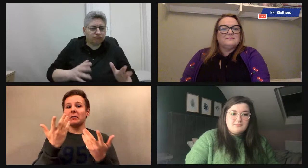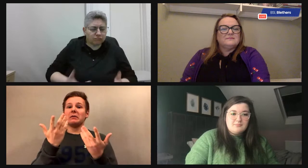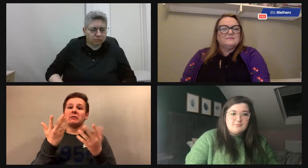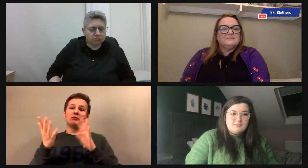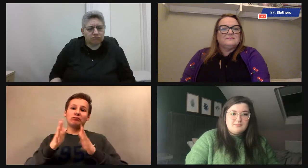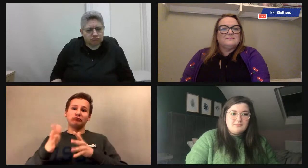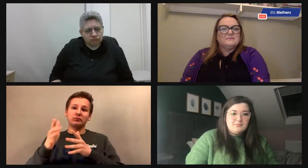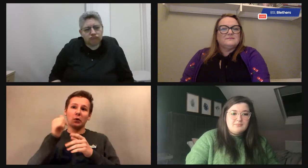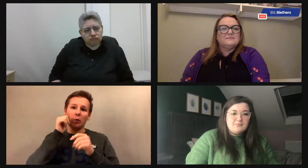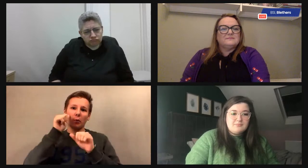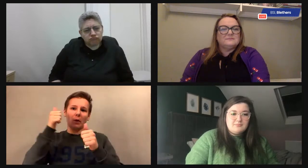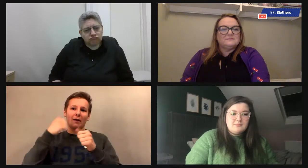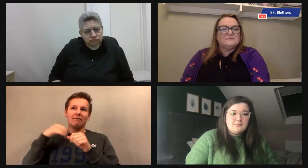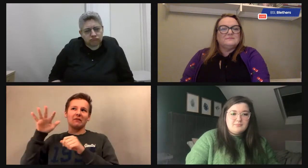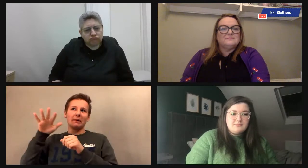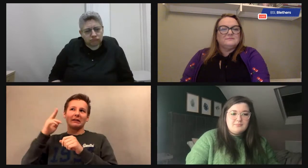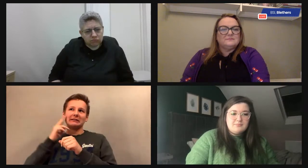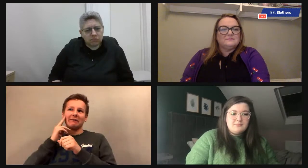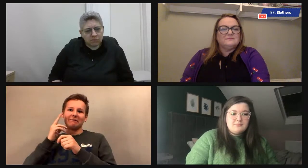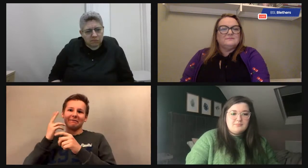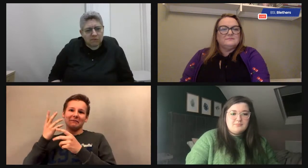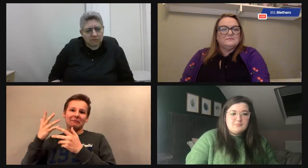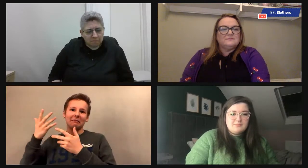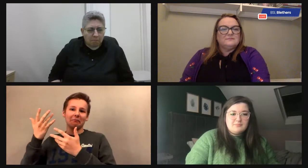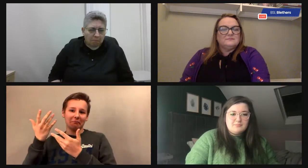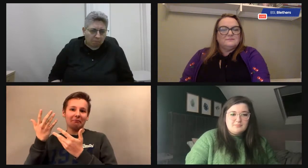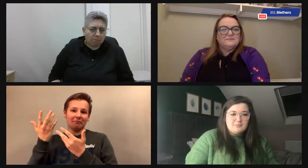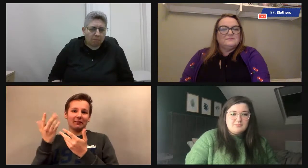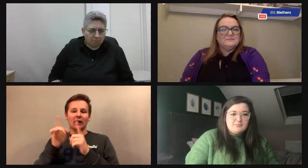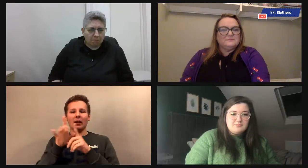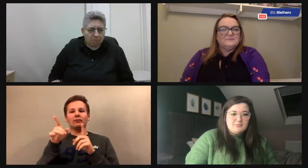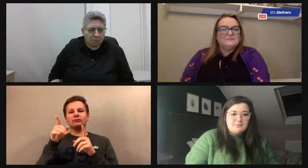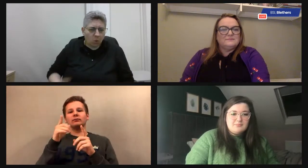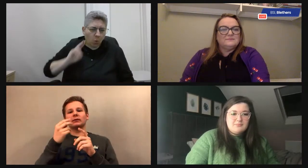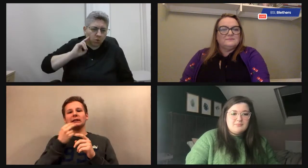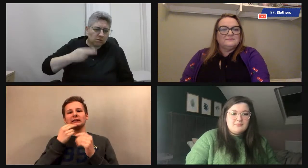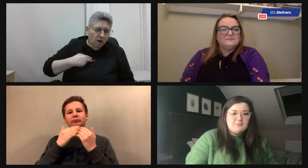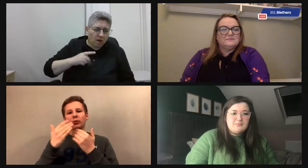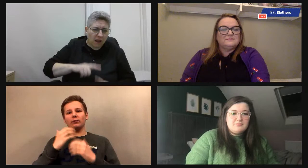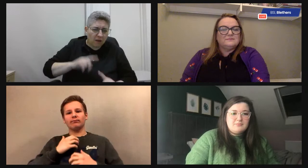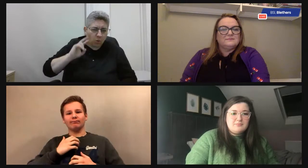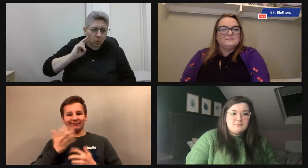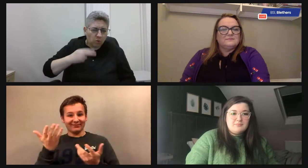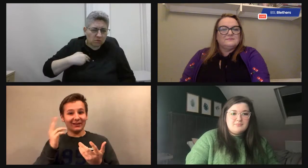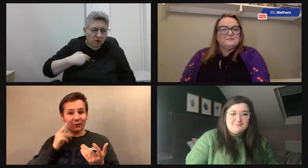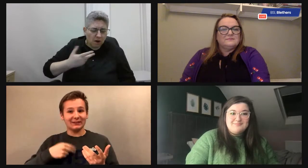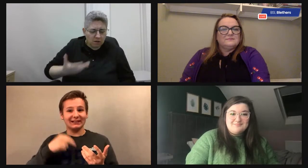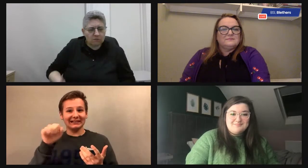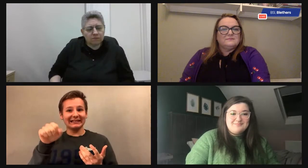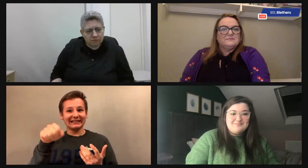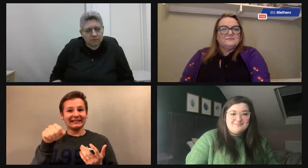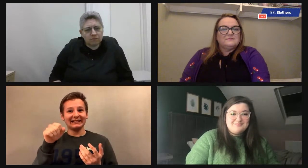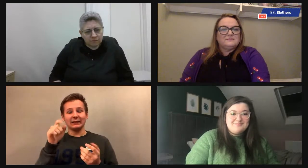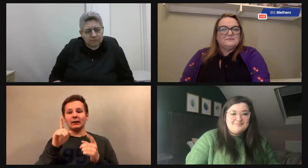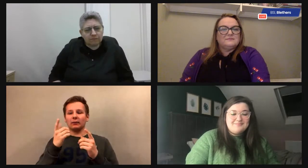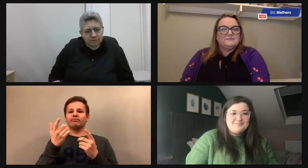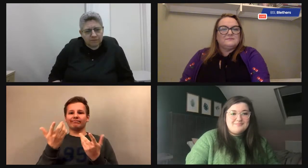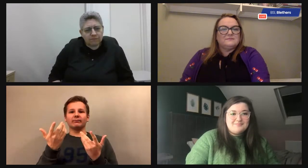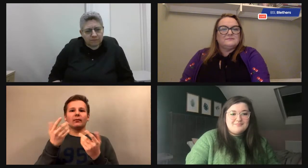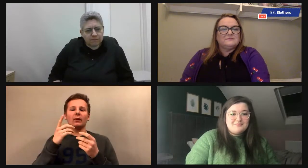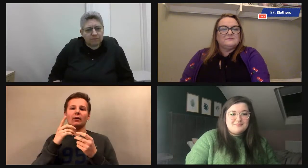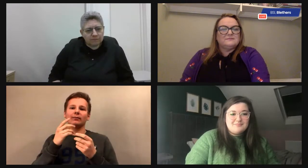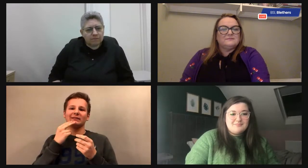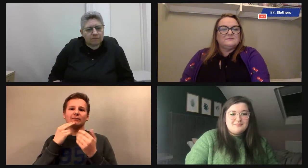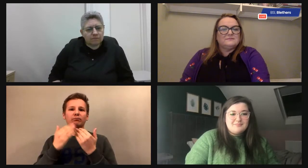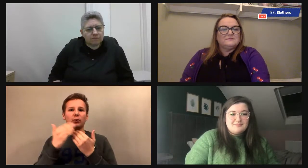to understand and adapt. And the But if fluency it of was a language, hearing, yeah, and if it was a hearing person, I would just want to